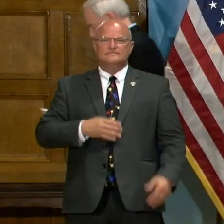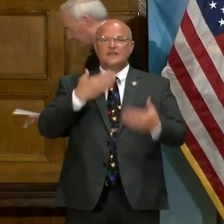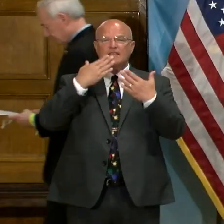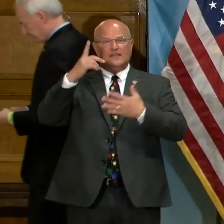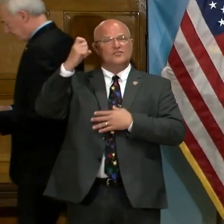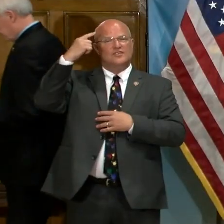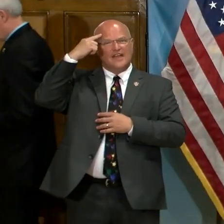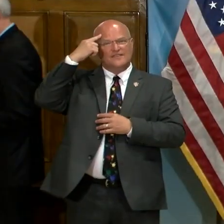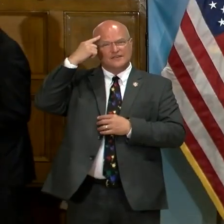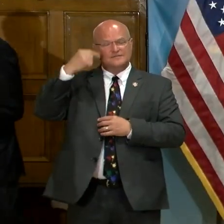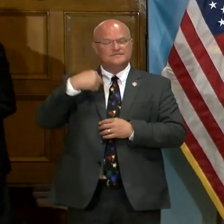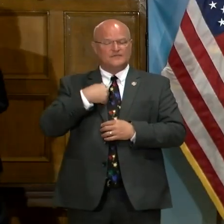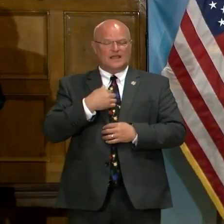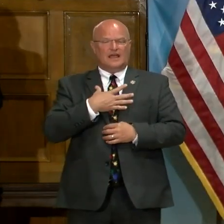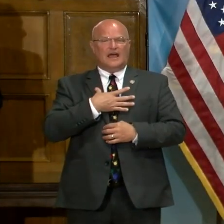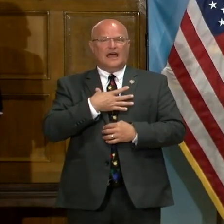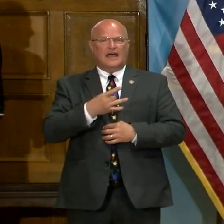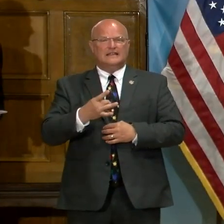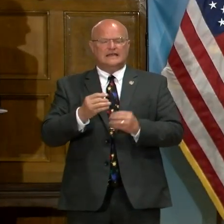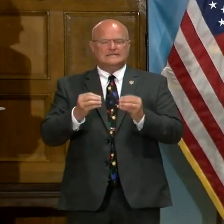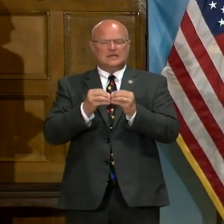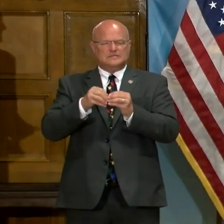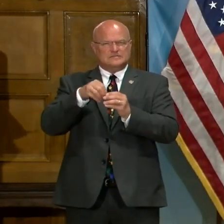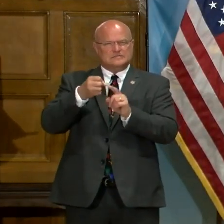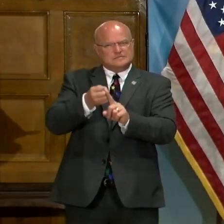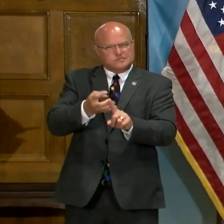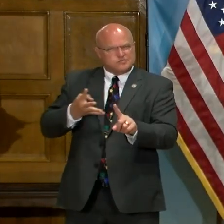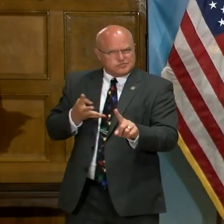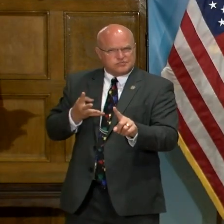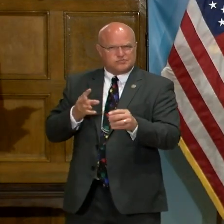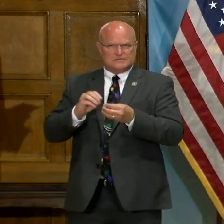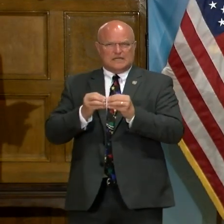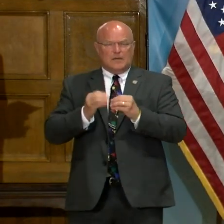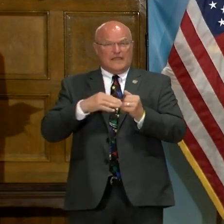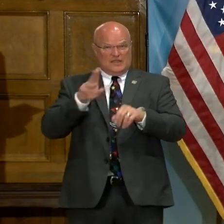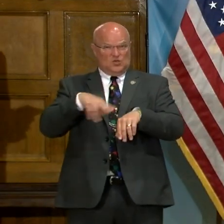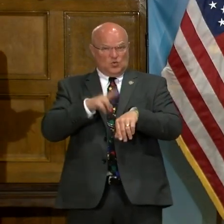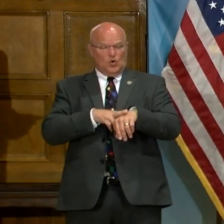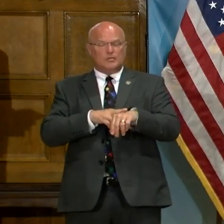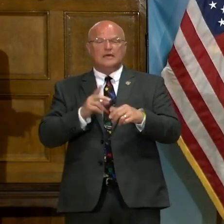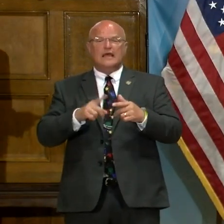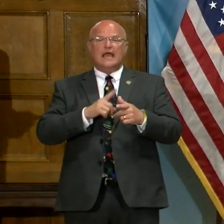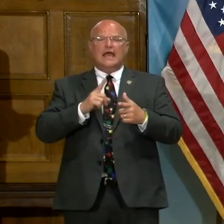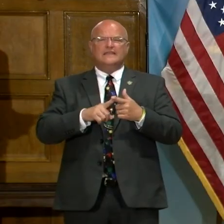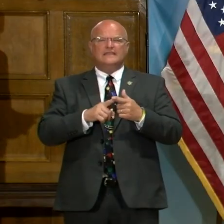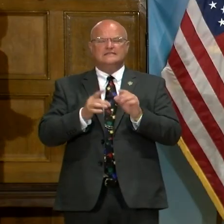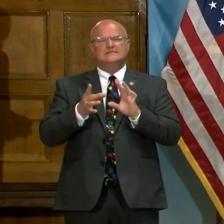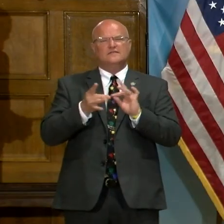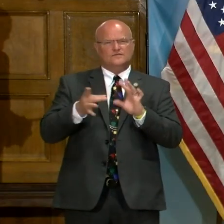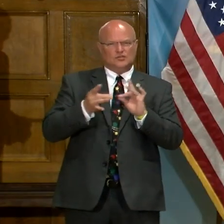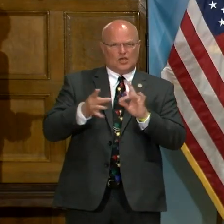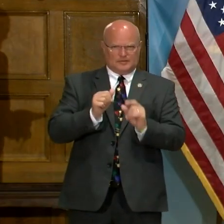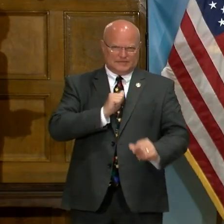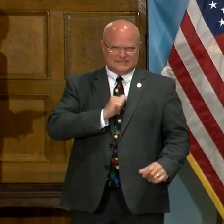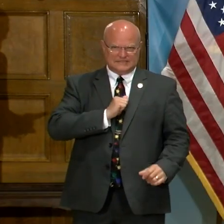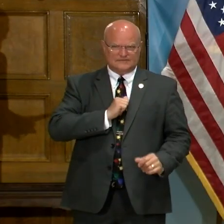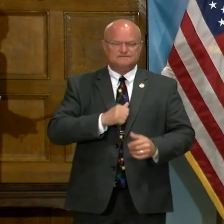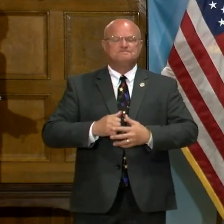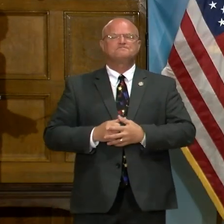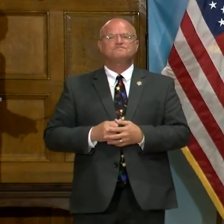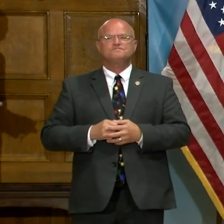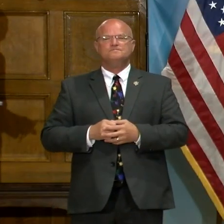Thank you, Governor. I'd like to go a little bit deeper into the numbers today than I usually do, and then just make a few additional